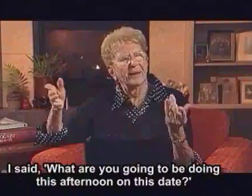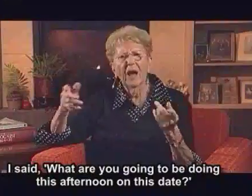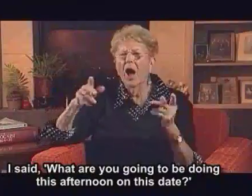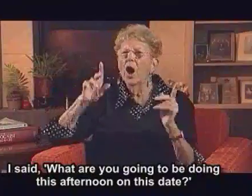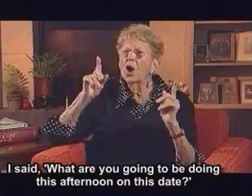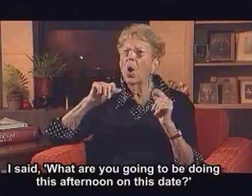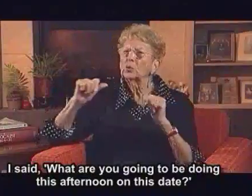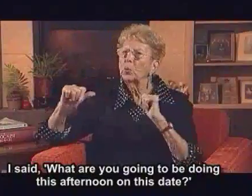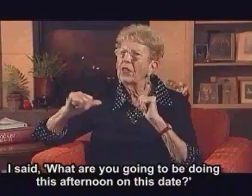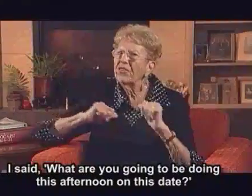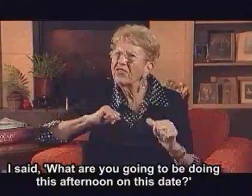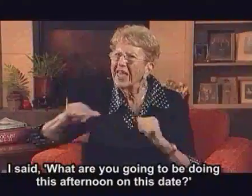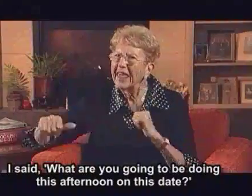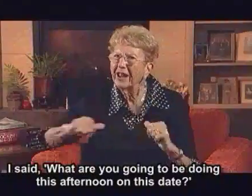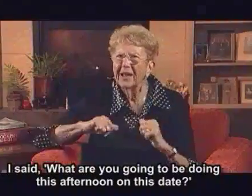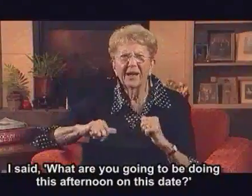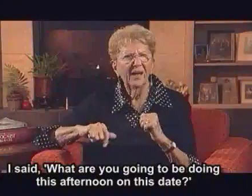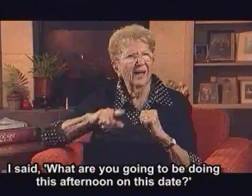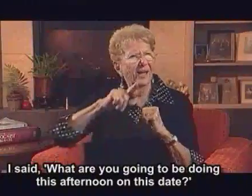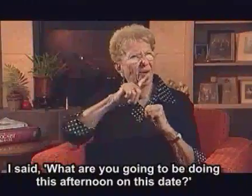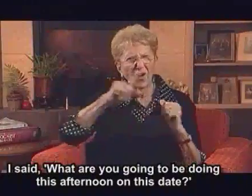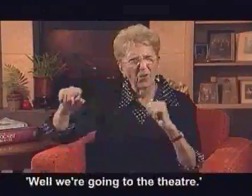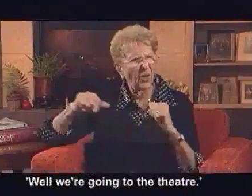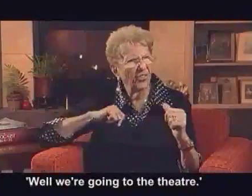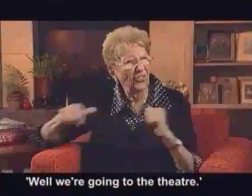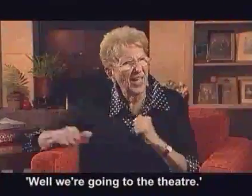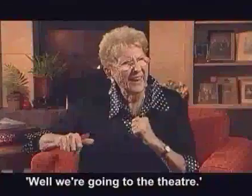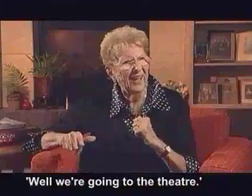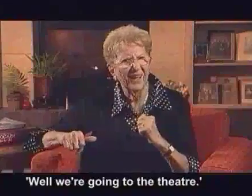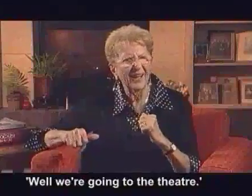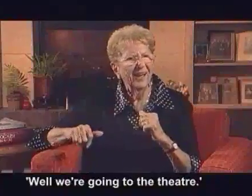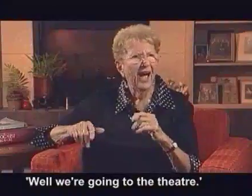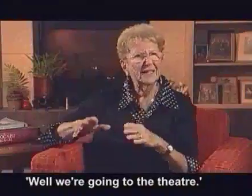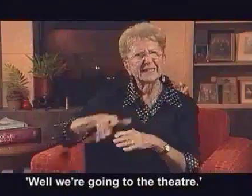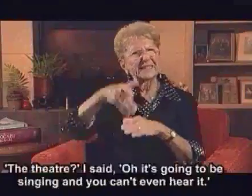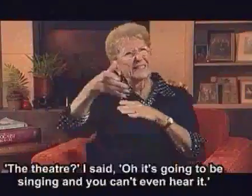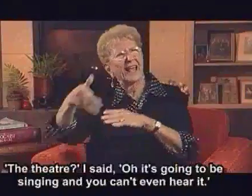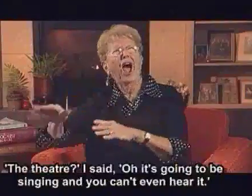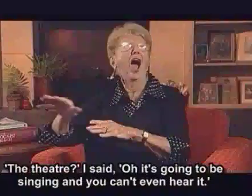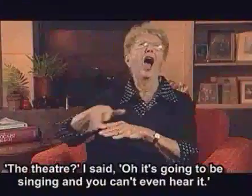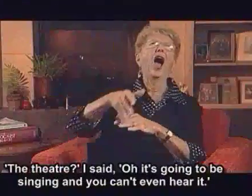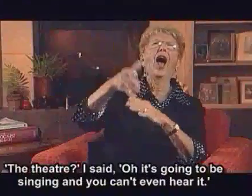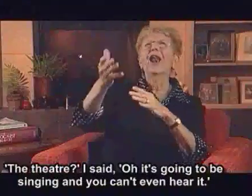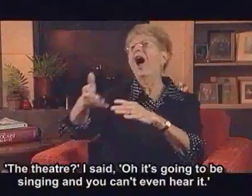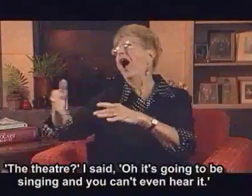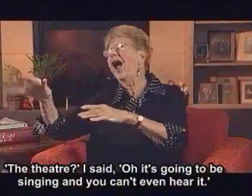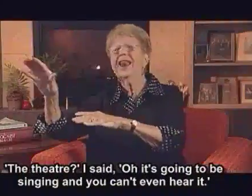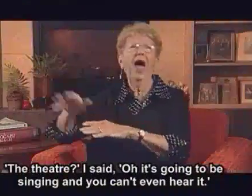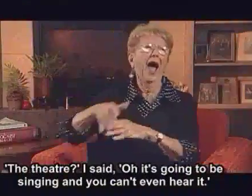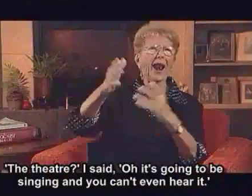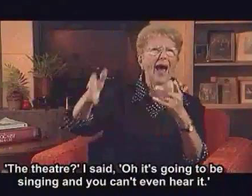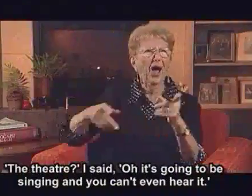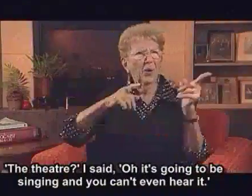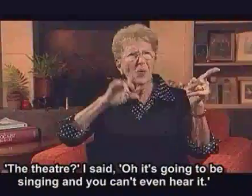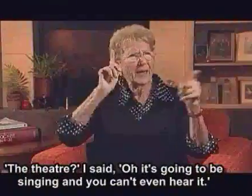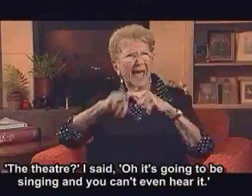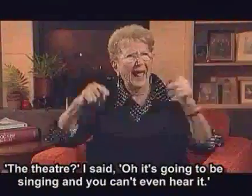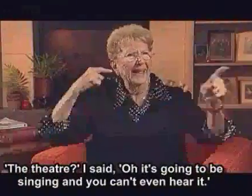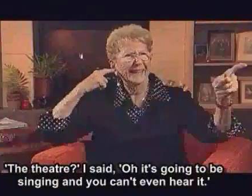I said, what are you going to be doing this afternoon on this date? Well, we're going to the theater. The theater? I said, oh, it's going to be singing, and you